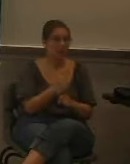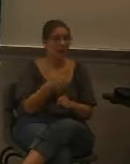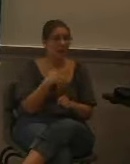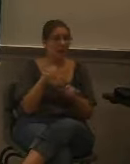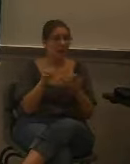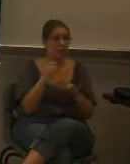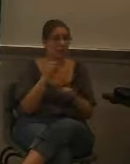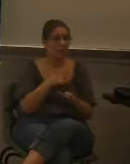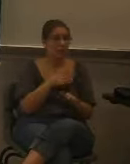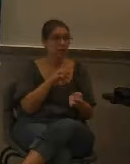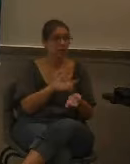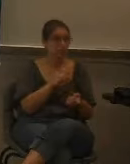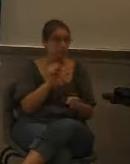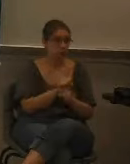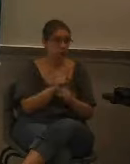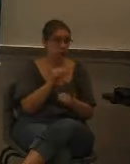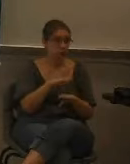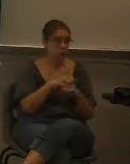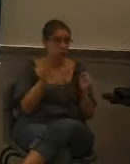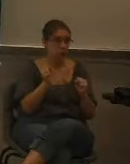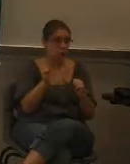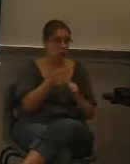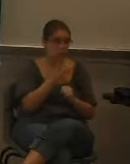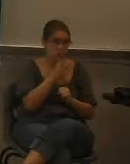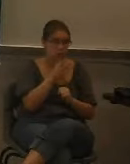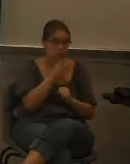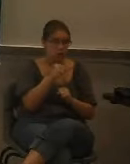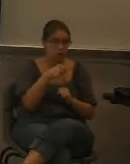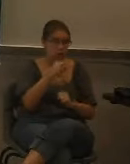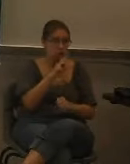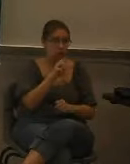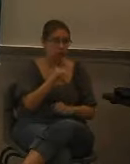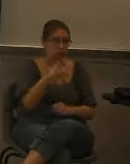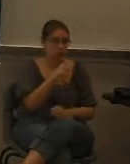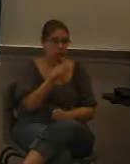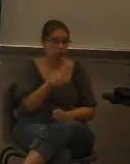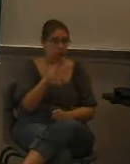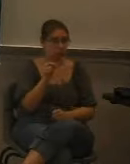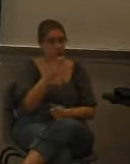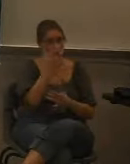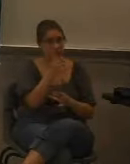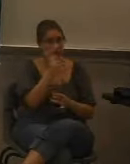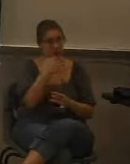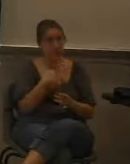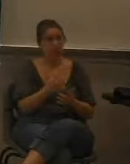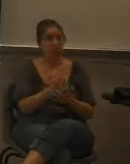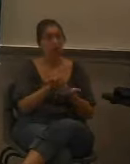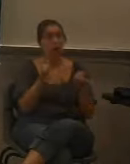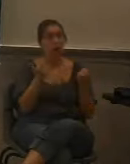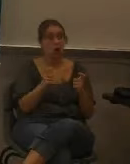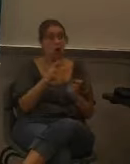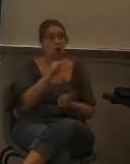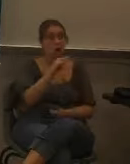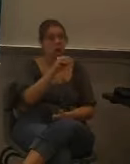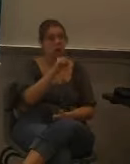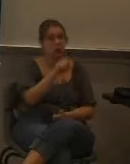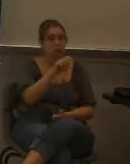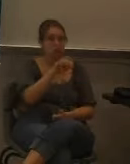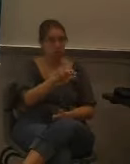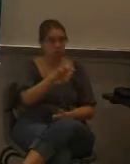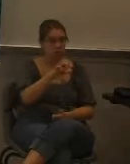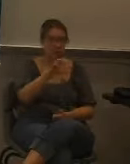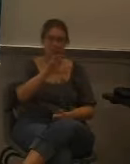pool. And it was interesting because it had a very large nostoc growing in it, cyanobacteria growing